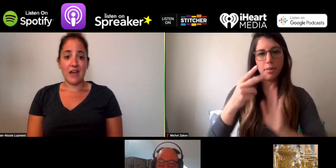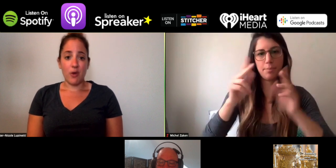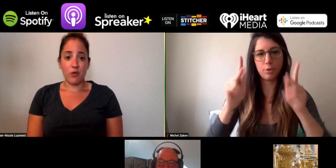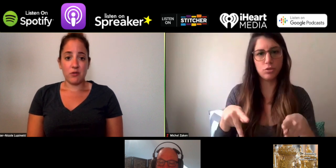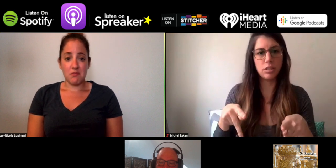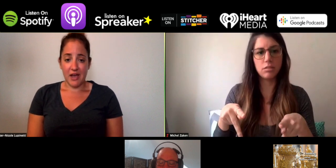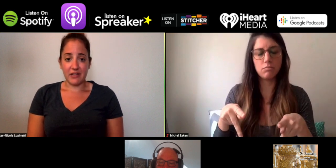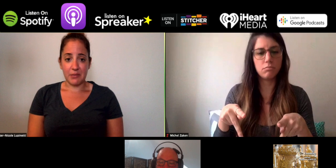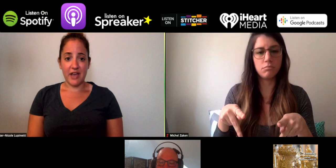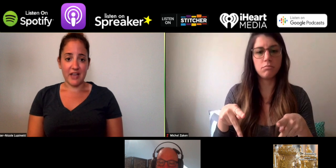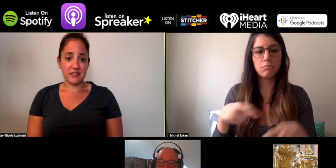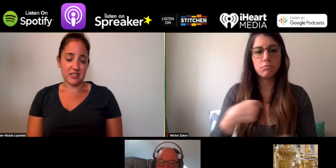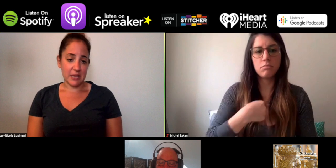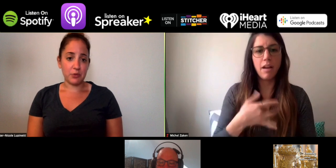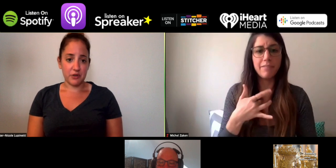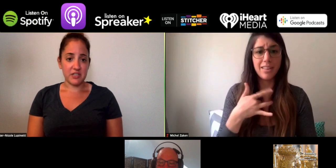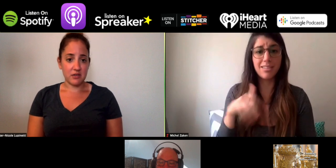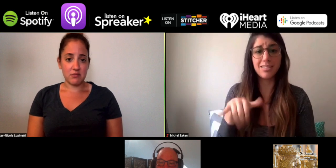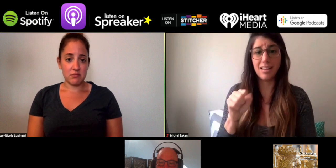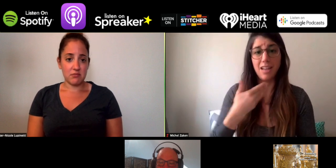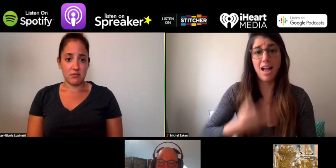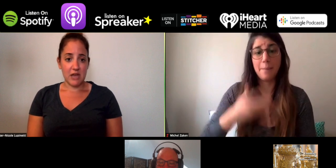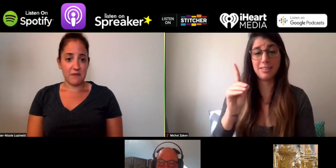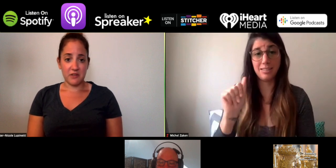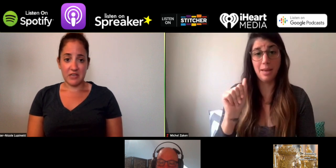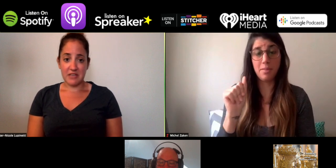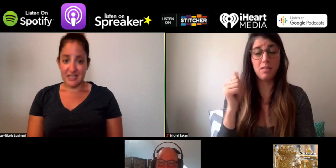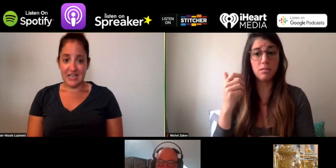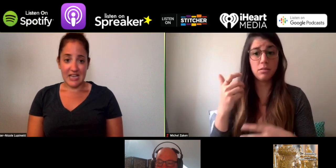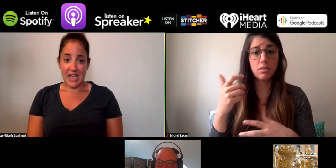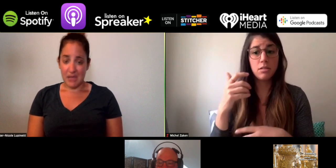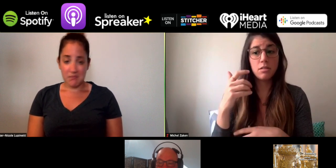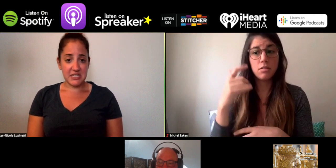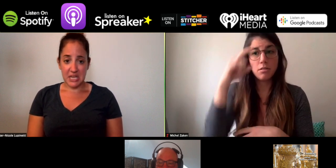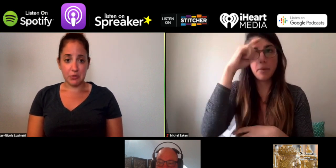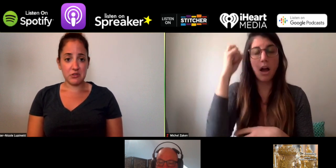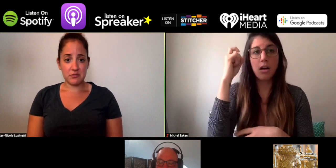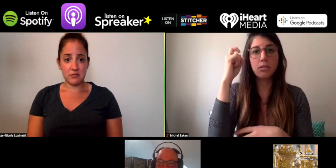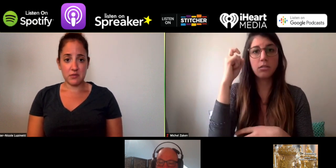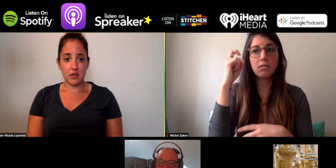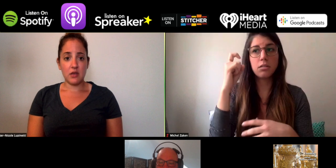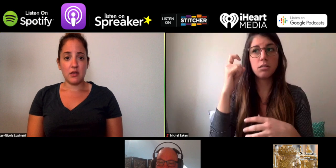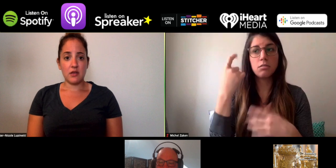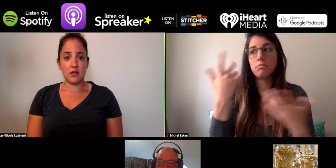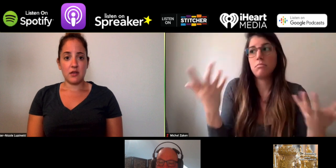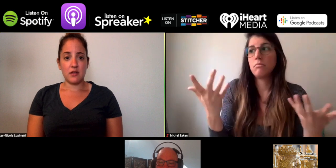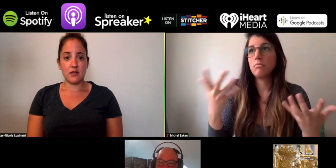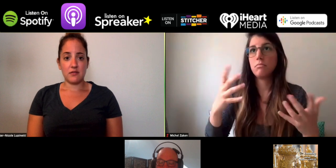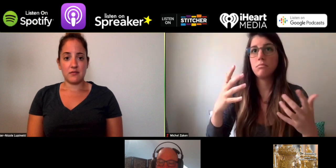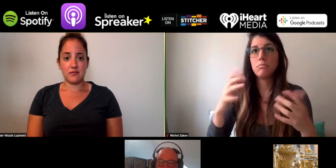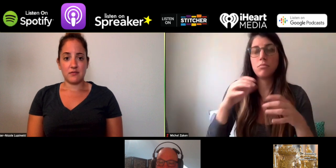And I own my label as a disabled person. I feel like, yes, I am disabled.